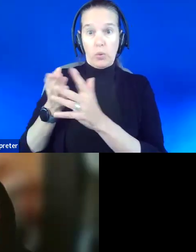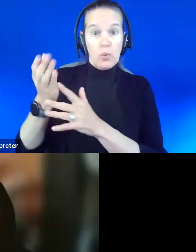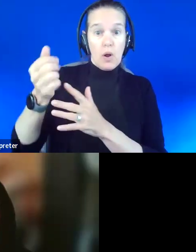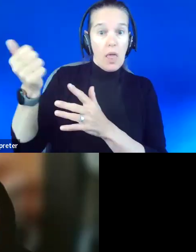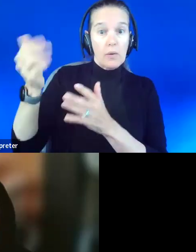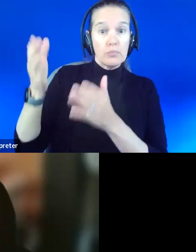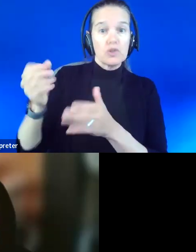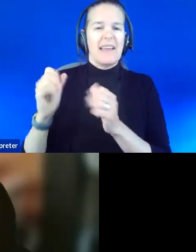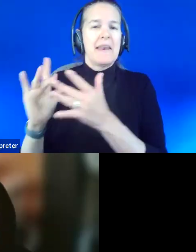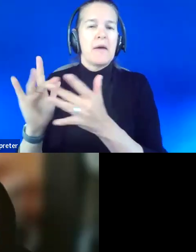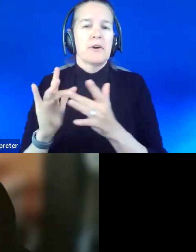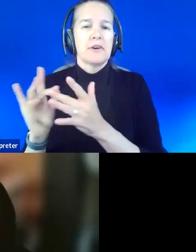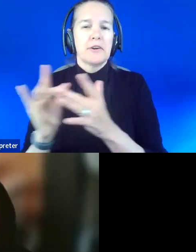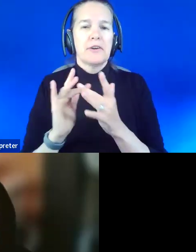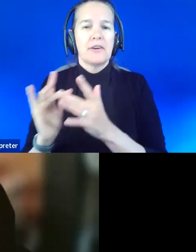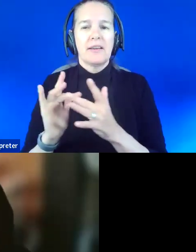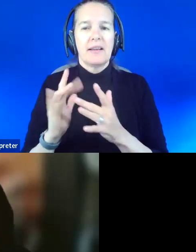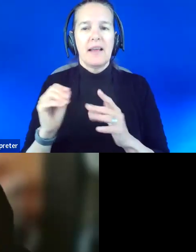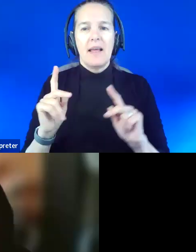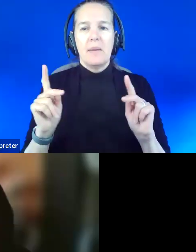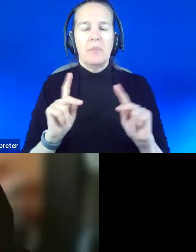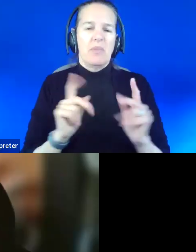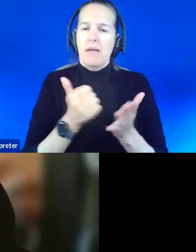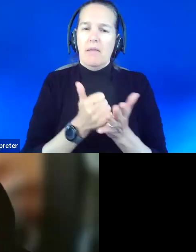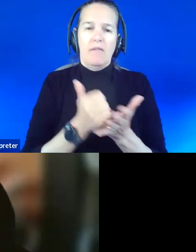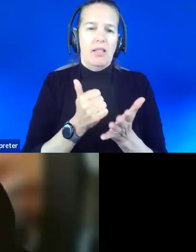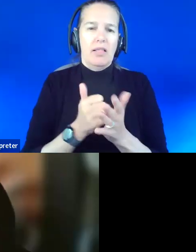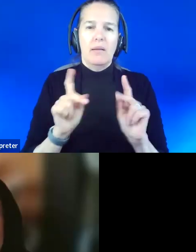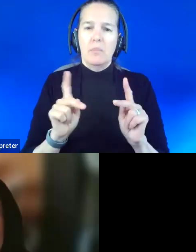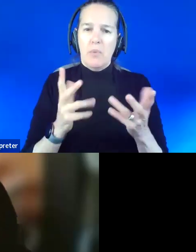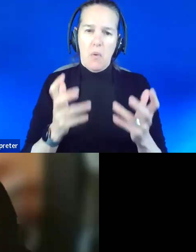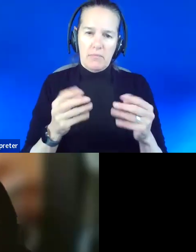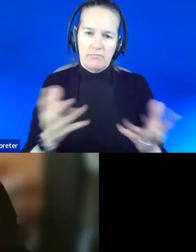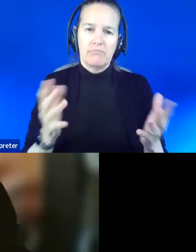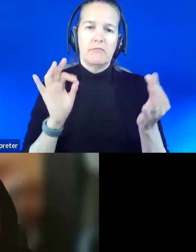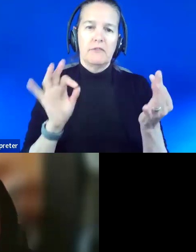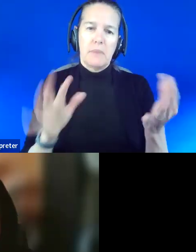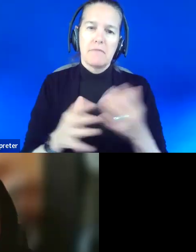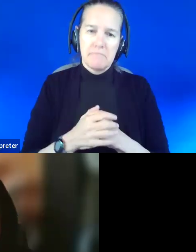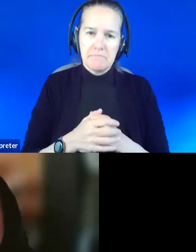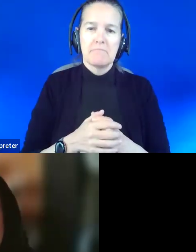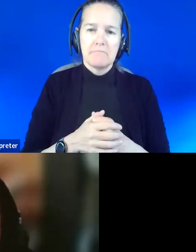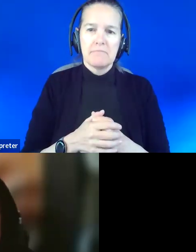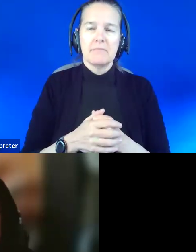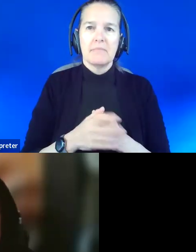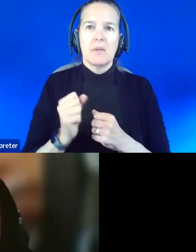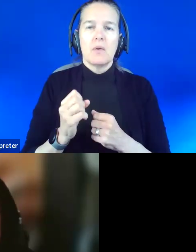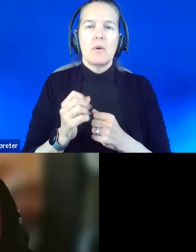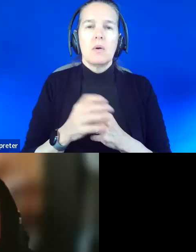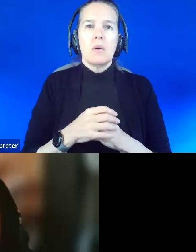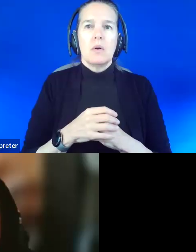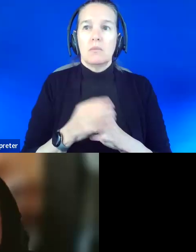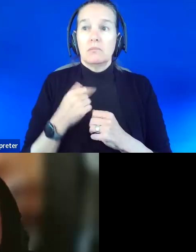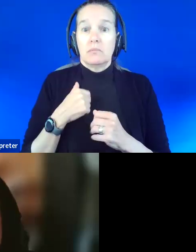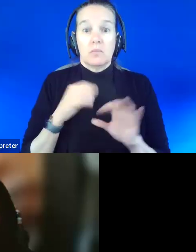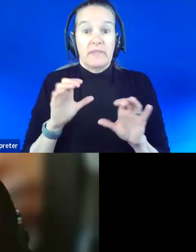people, and people are really helpful and want to give feedback. So we've just been doing that, and we, like Jonathan